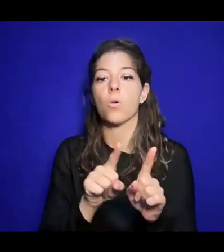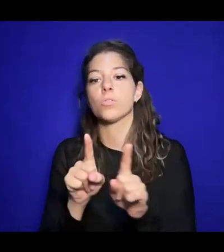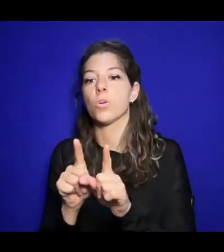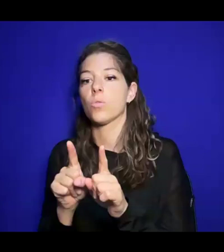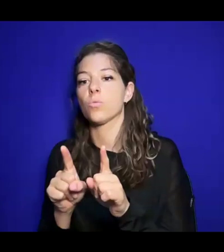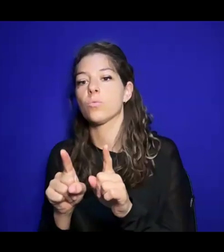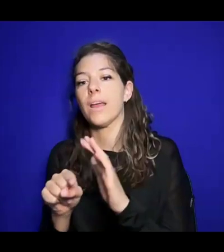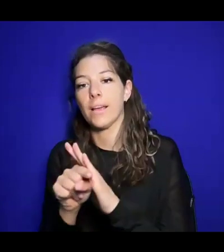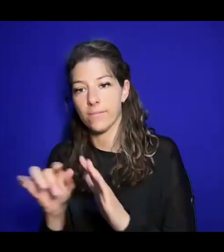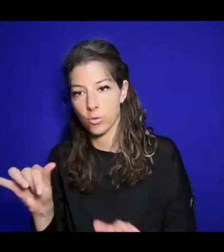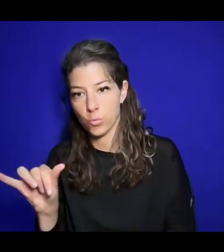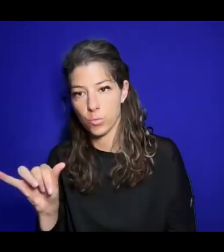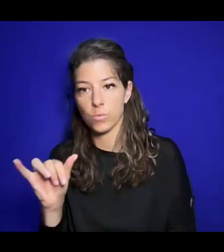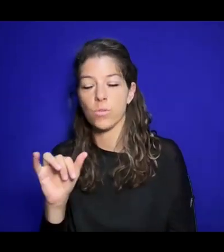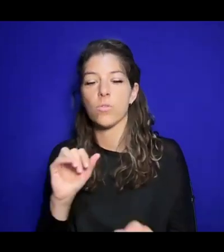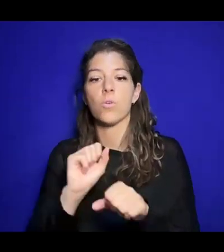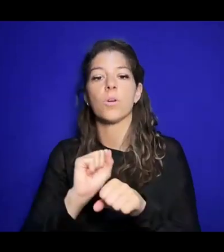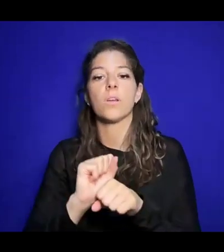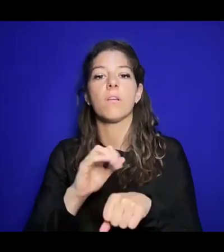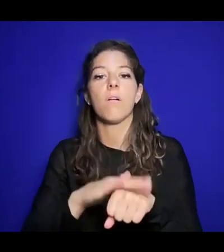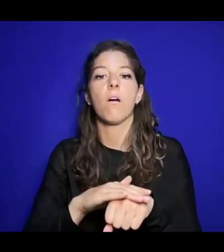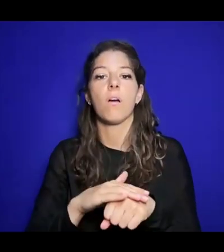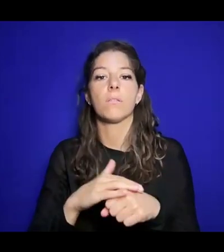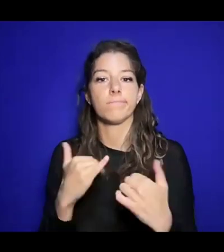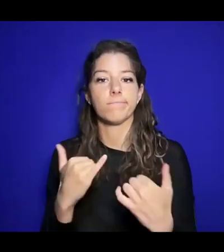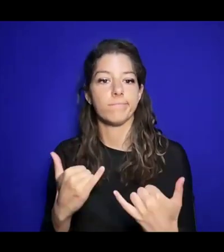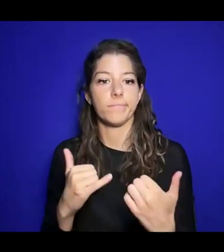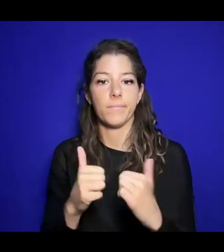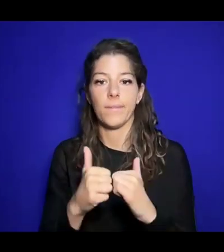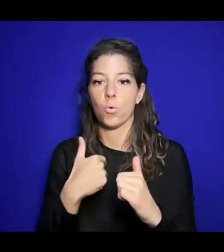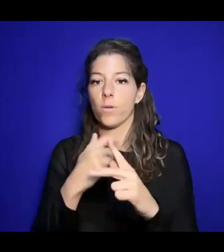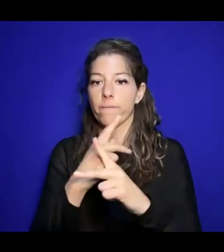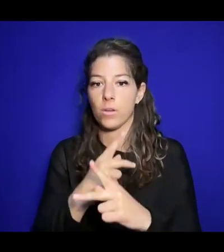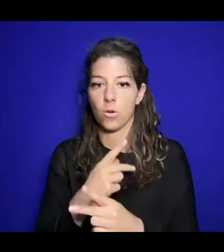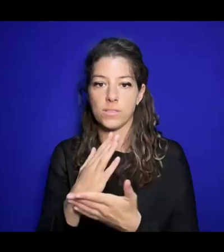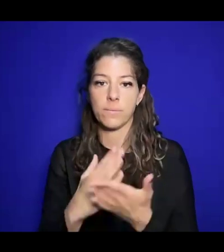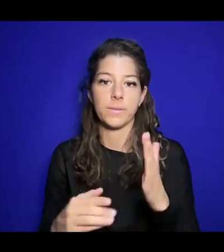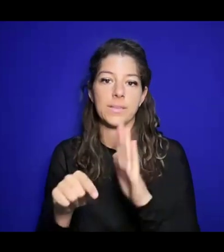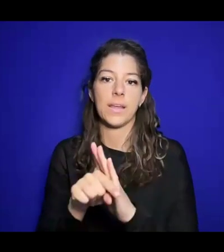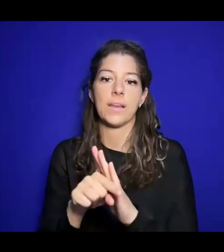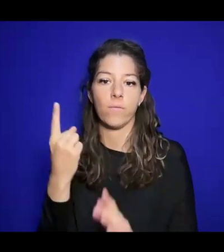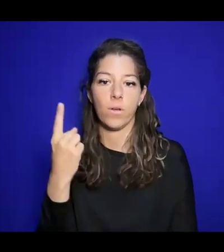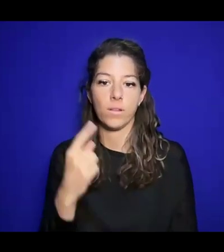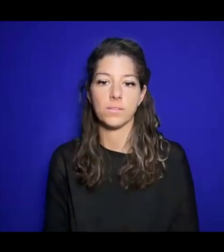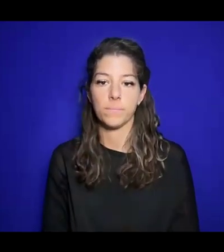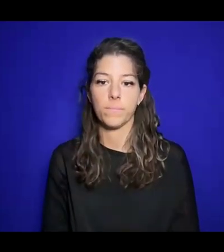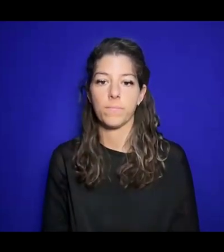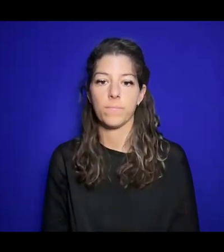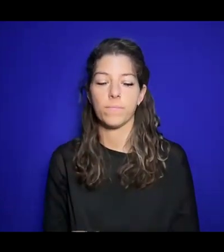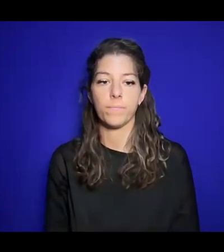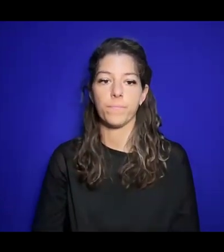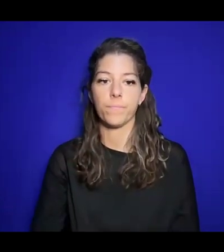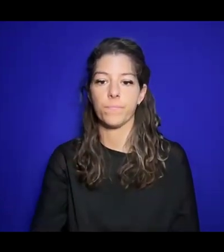some negative outcomes. So they're working on how do we work out some of these negative outcomes. So the study that